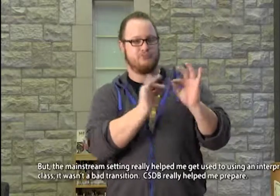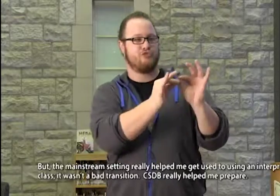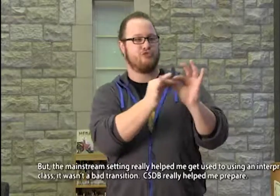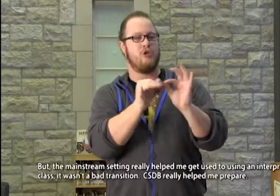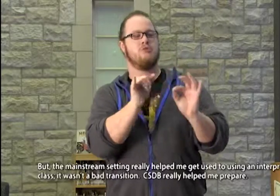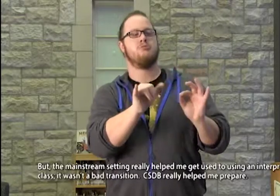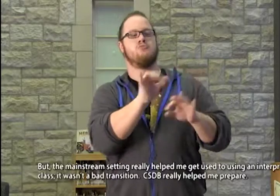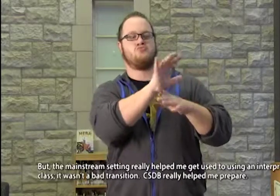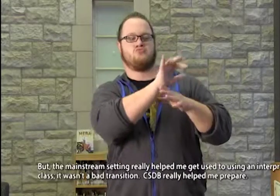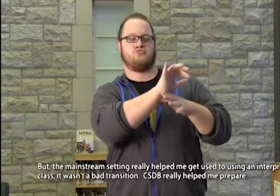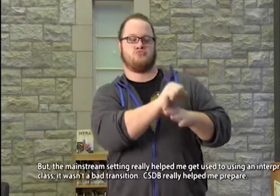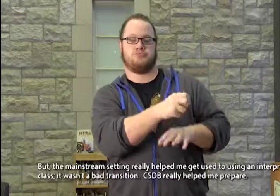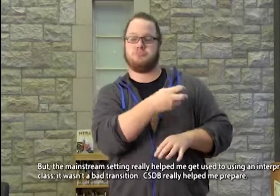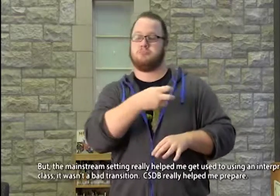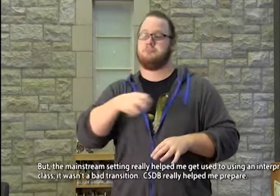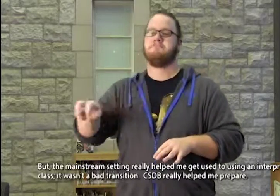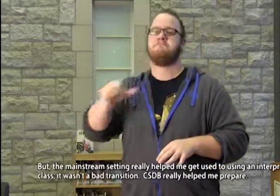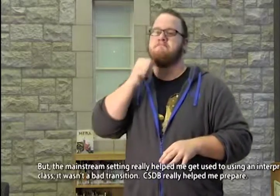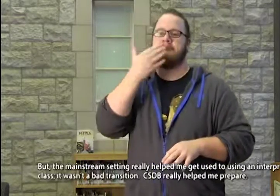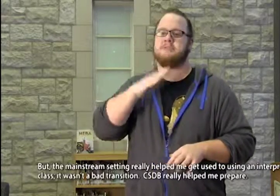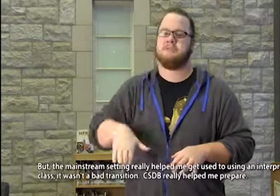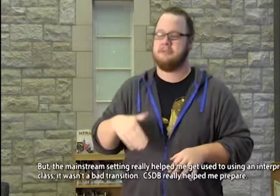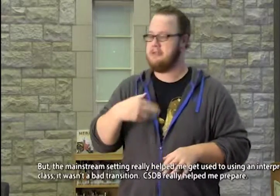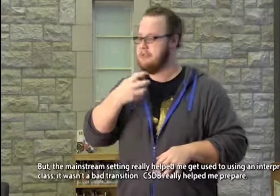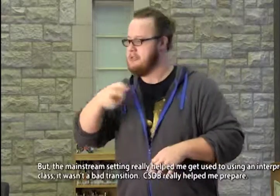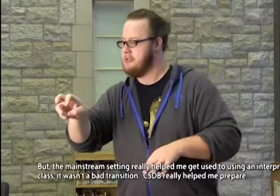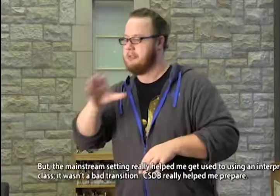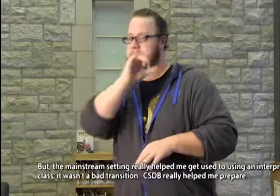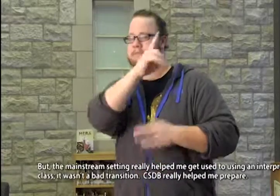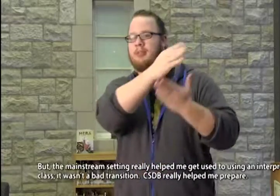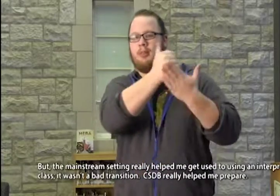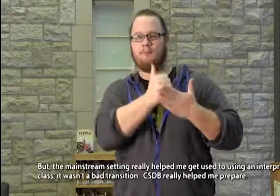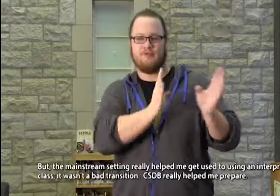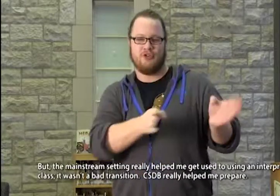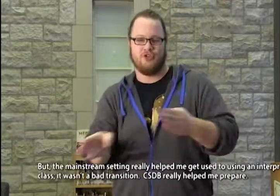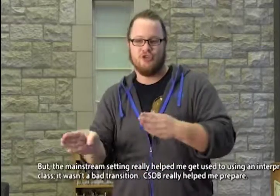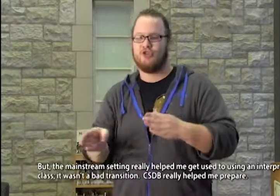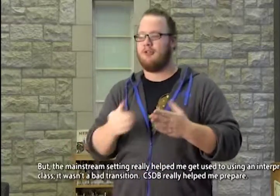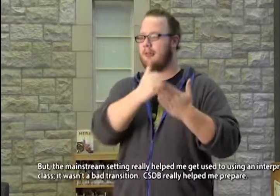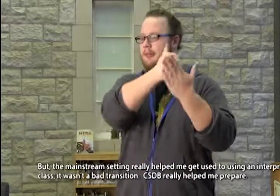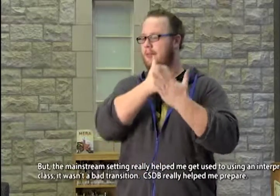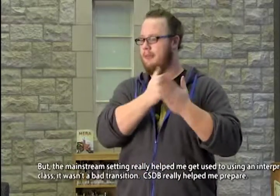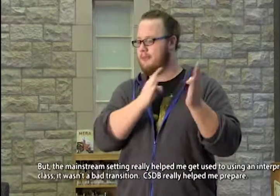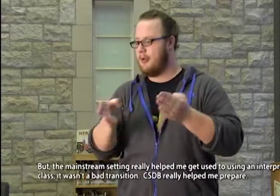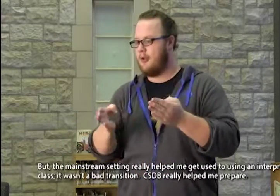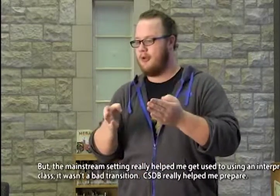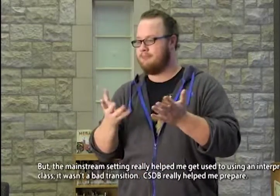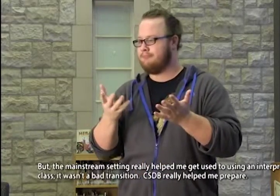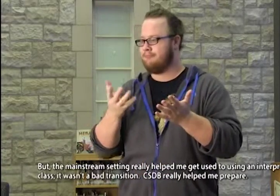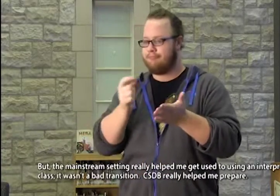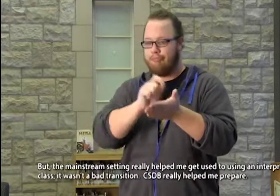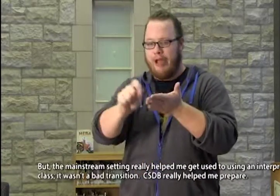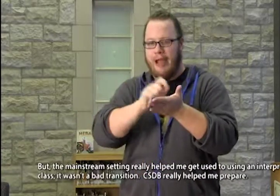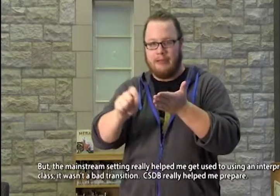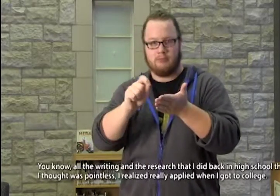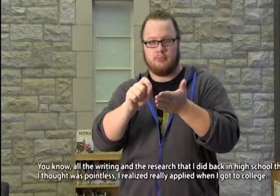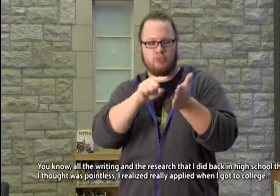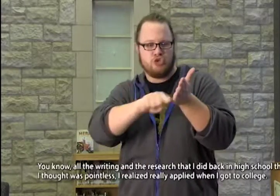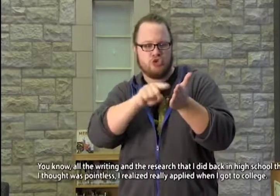mainstream setting really helped me get used to using an interpreter in class. Wasn't a bad transition. And CSDB really helped me prepare. All the writing